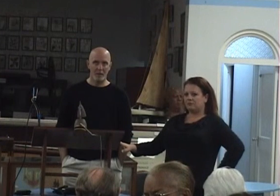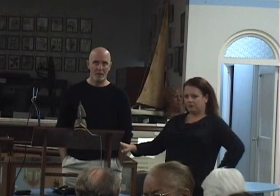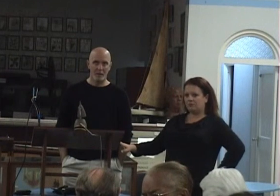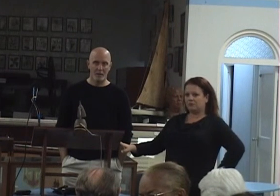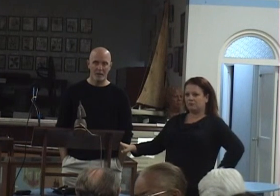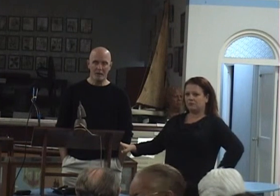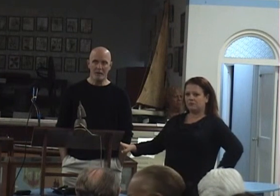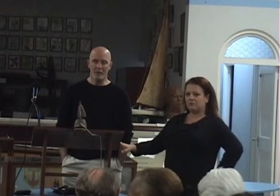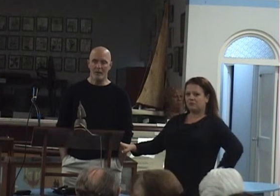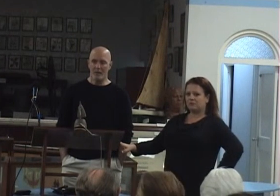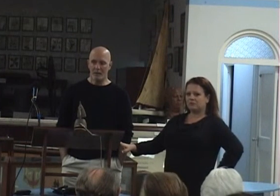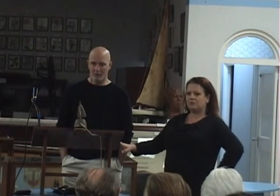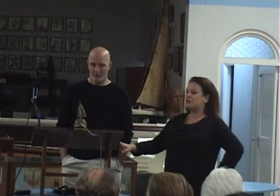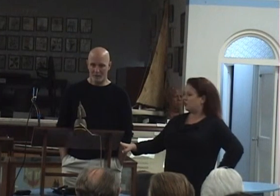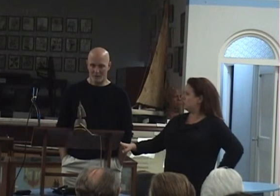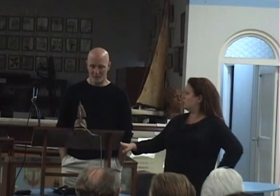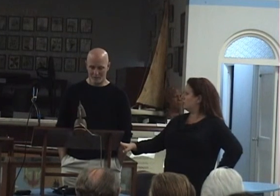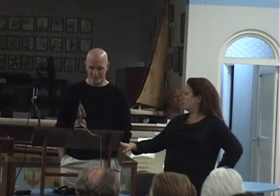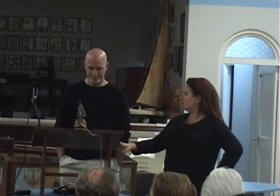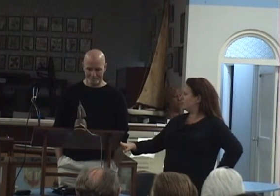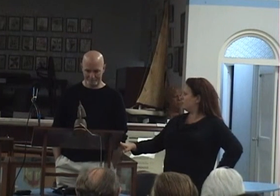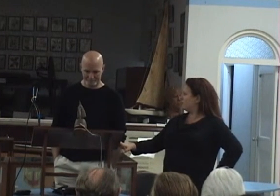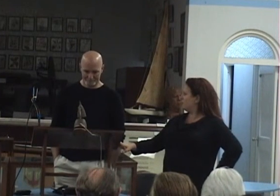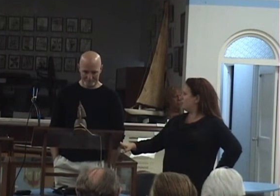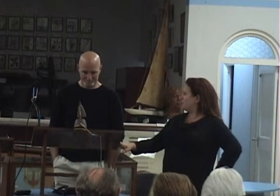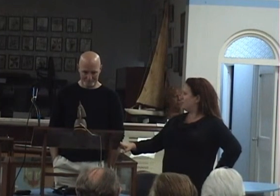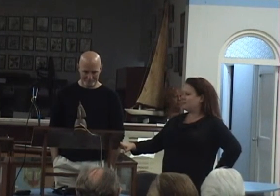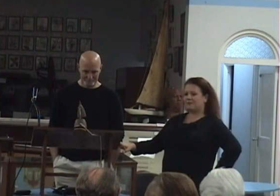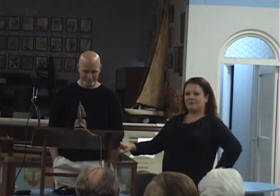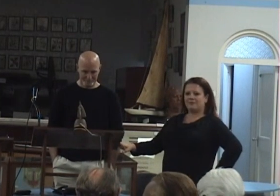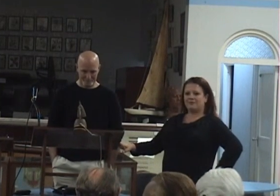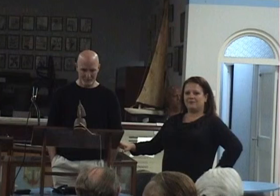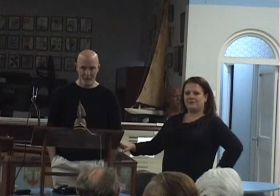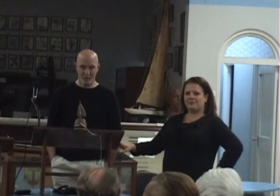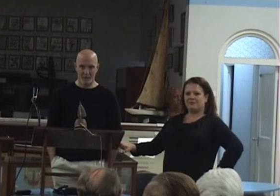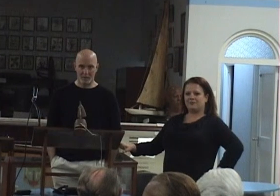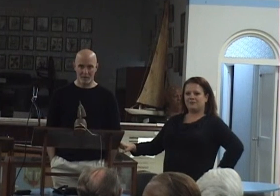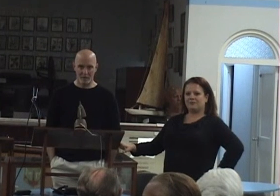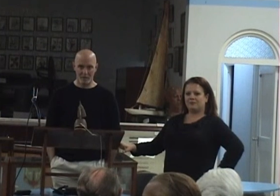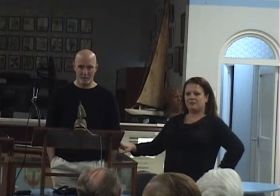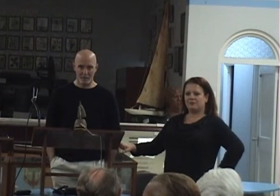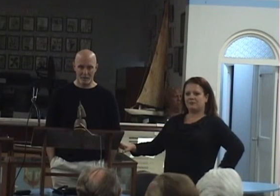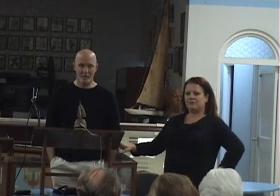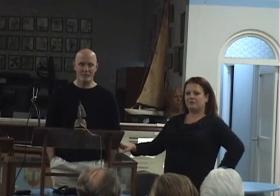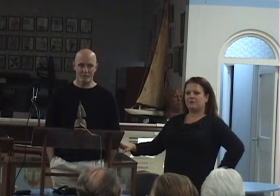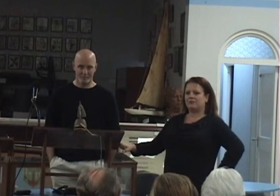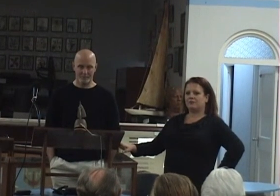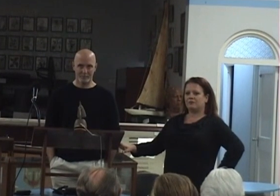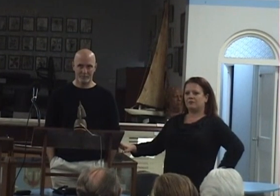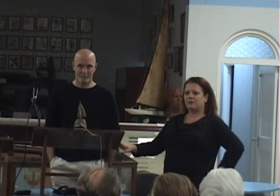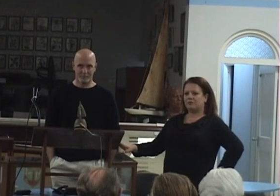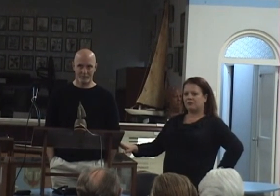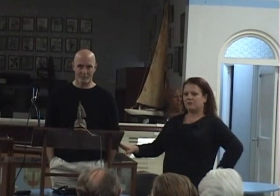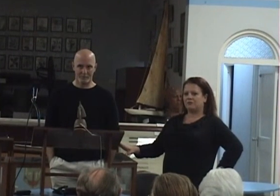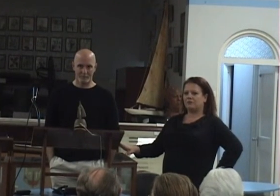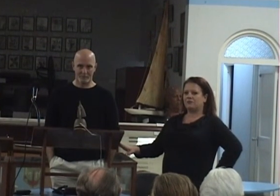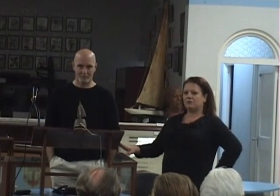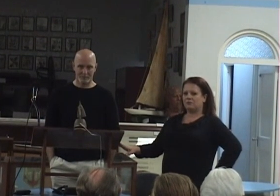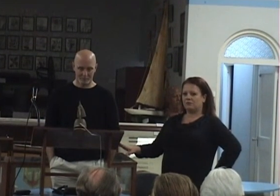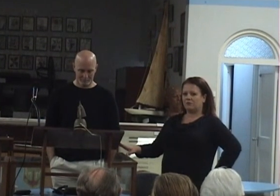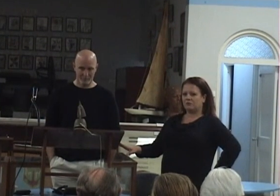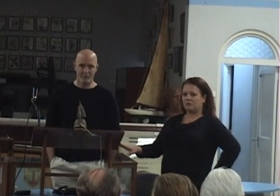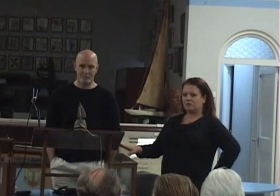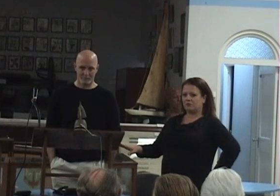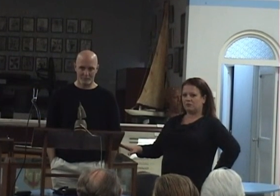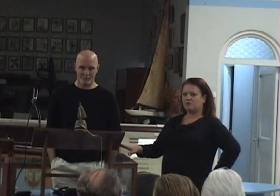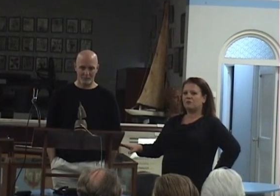did, what happened to the descendants? And my second question is, how many slaves did he have, and did they leave after